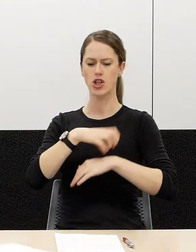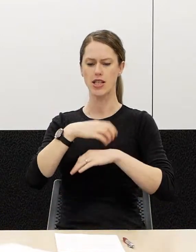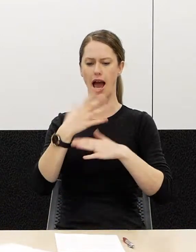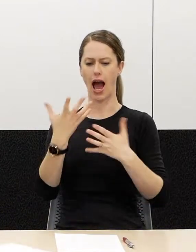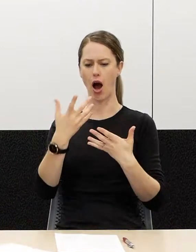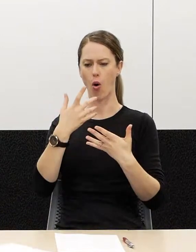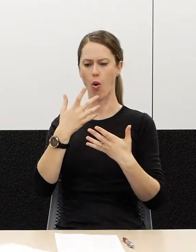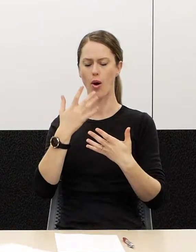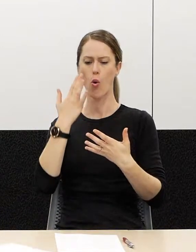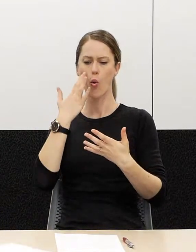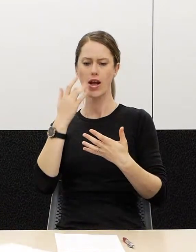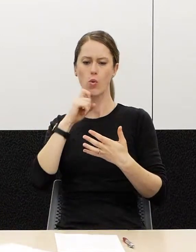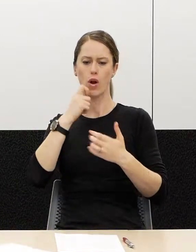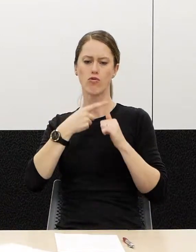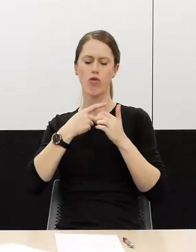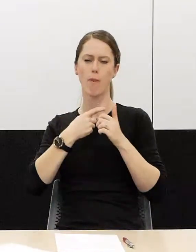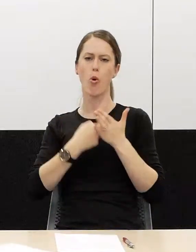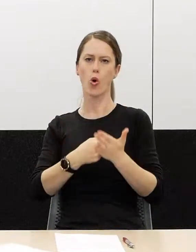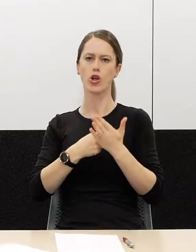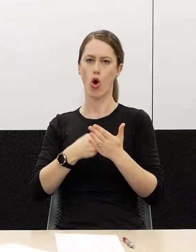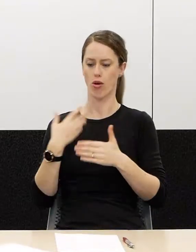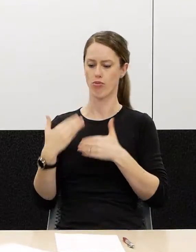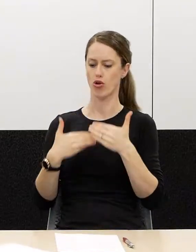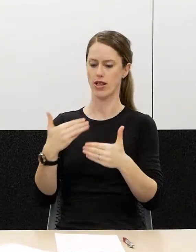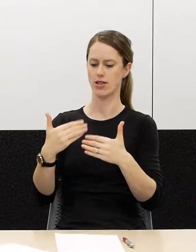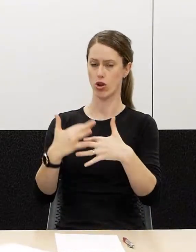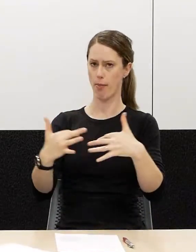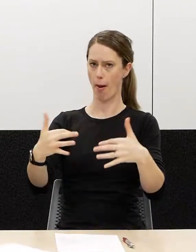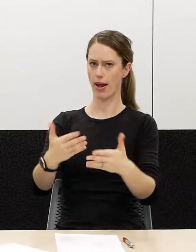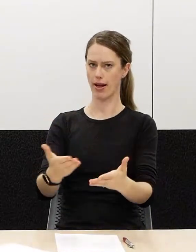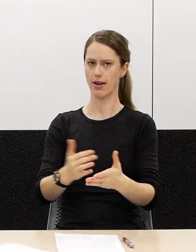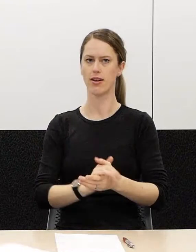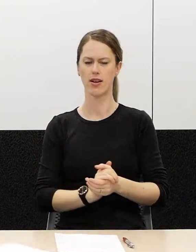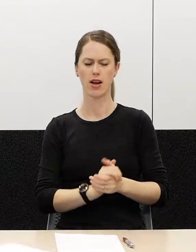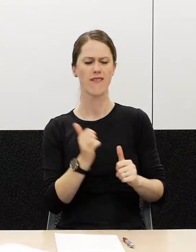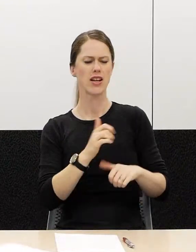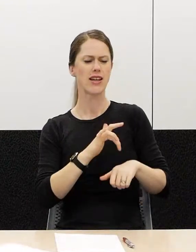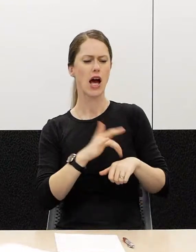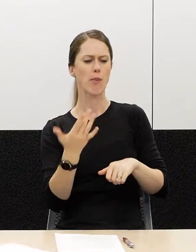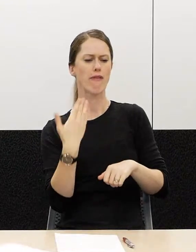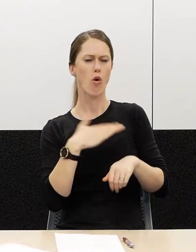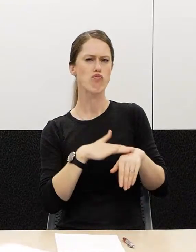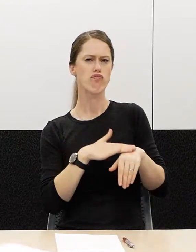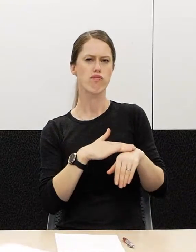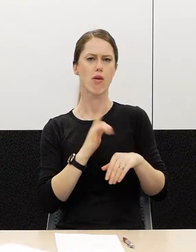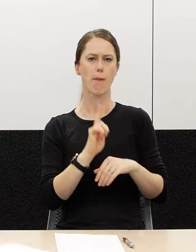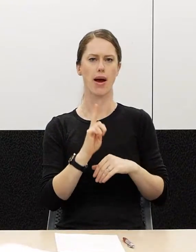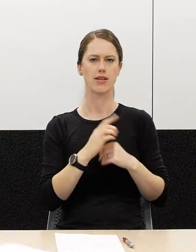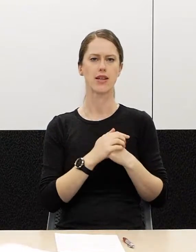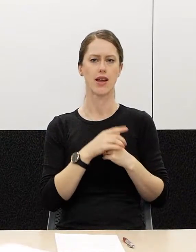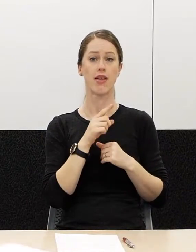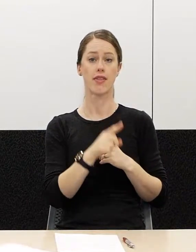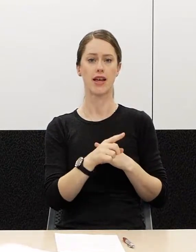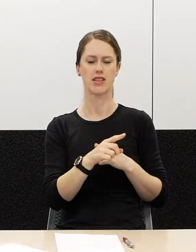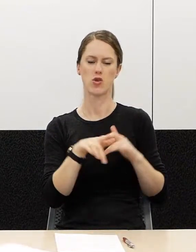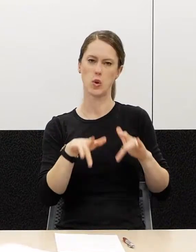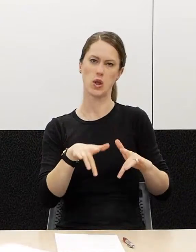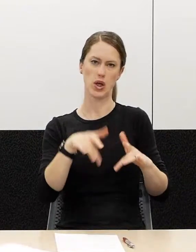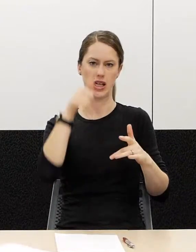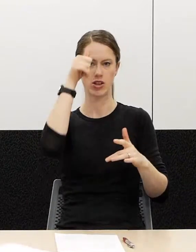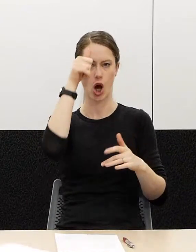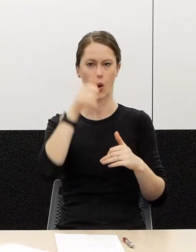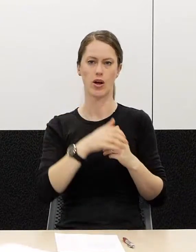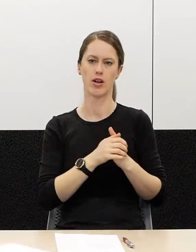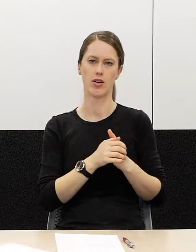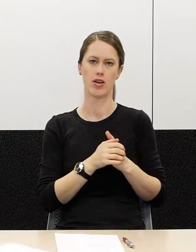its progress to the public, and how often? I just sort of touched on that really briefly before, but I think that's undefined at the moment, but